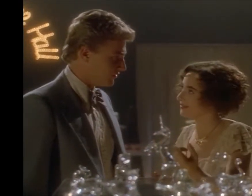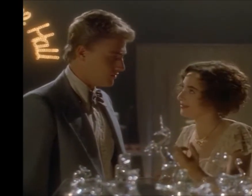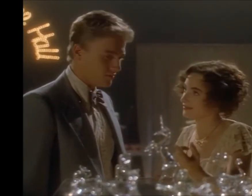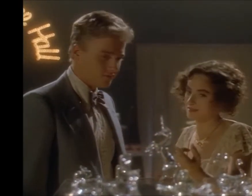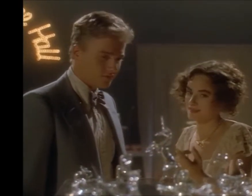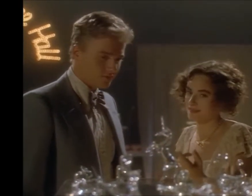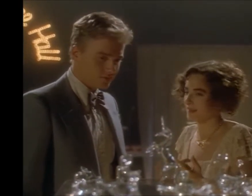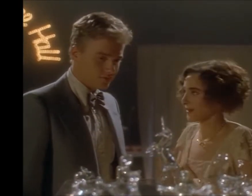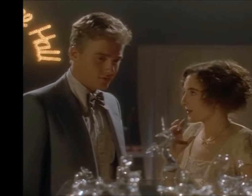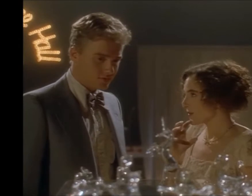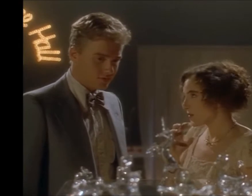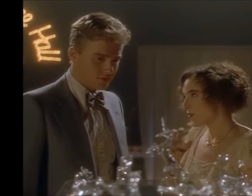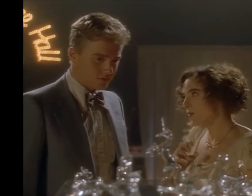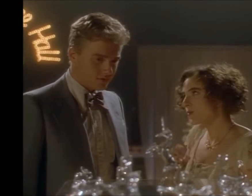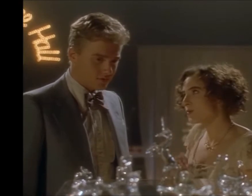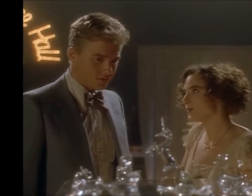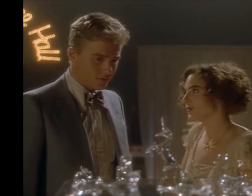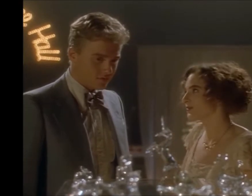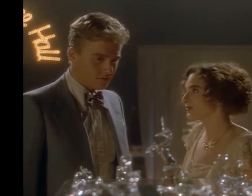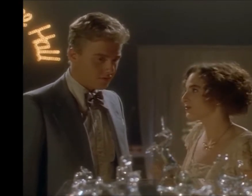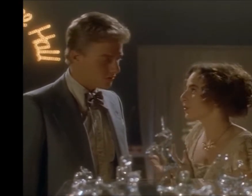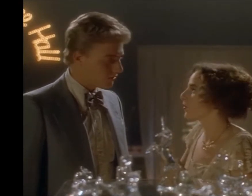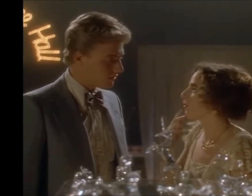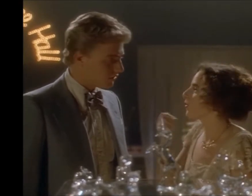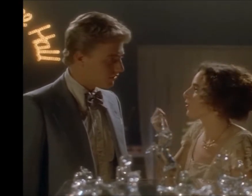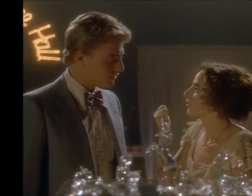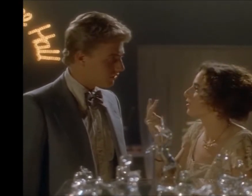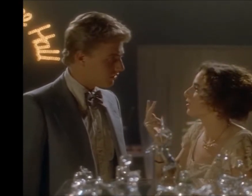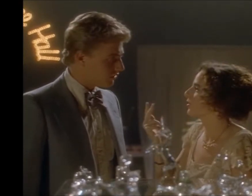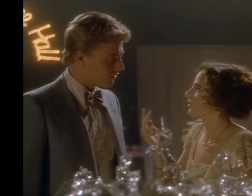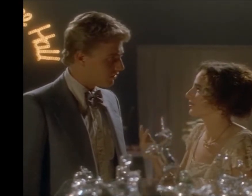This is one of the oldest. It's nearly 13.